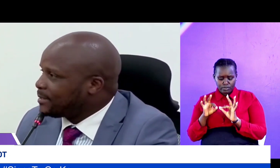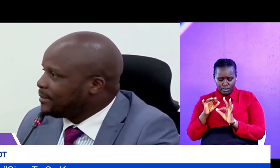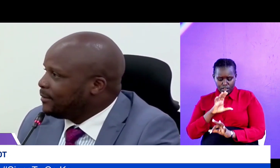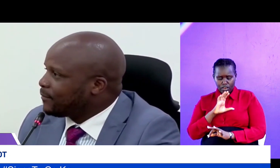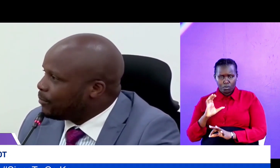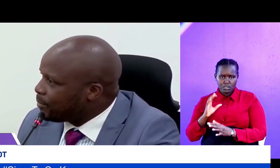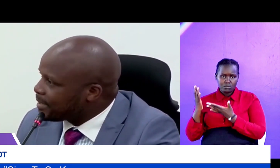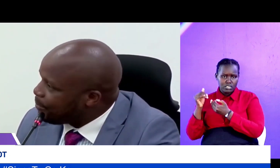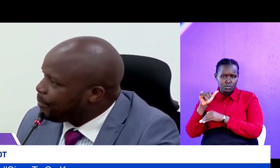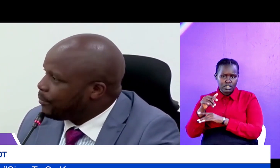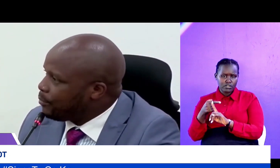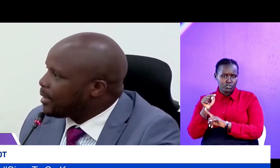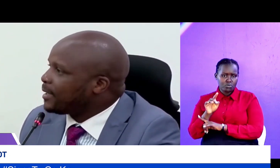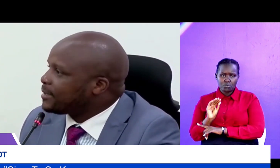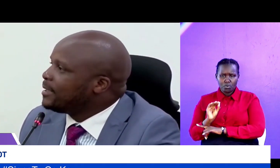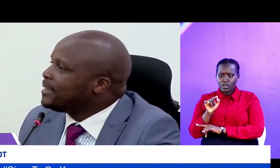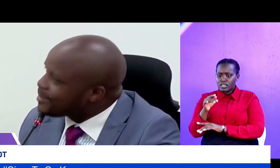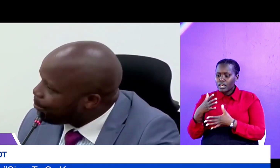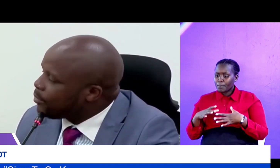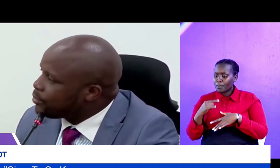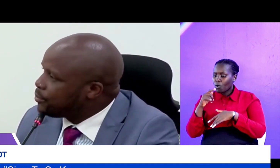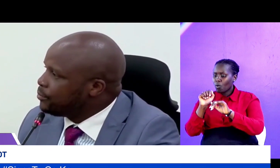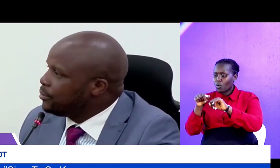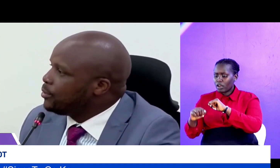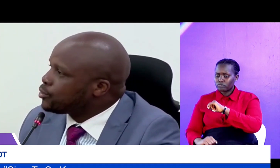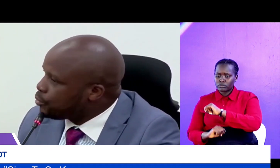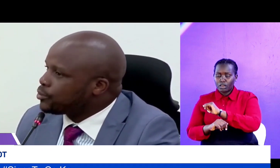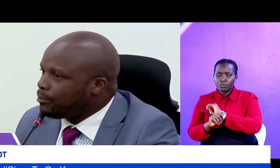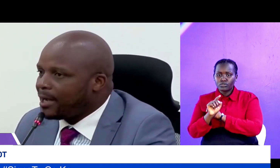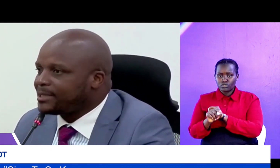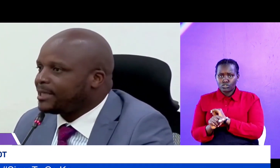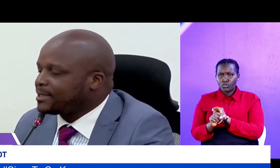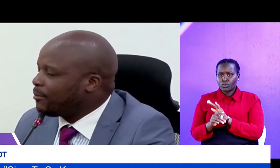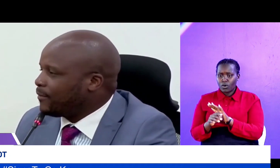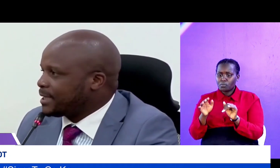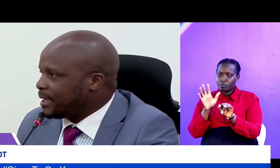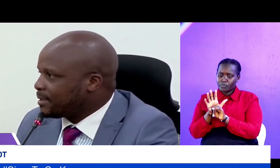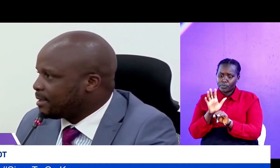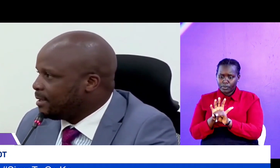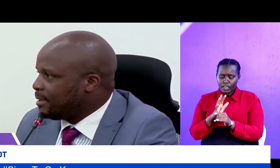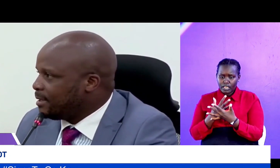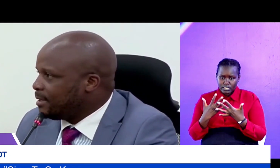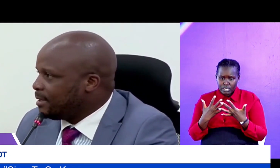that from you. These are people who can support you so much in some of these things.